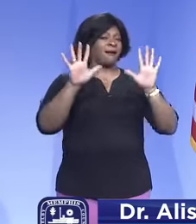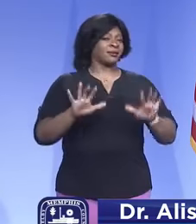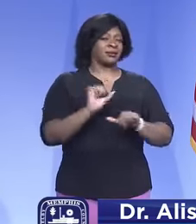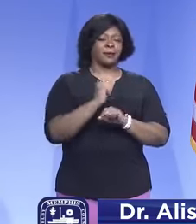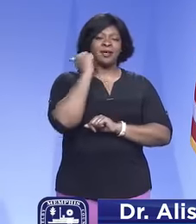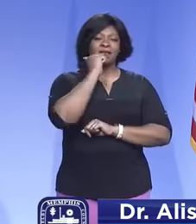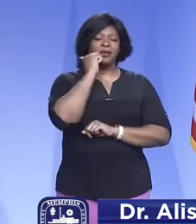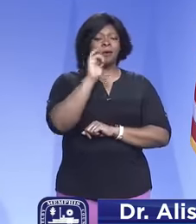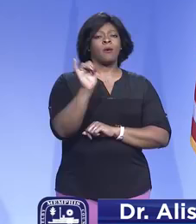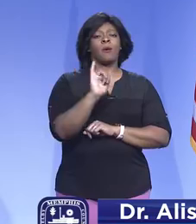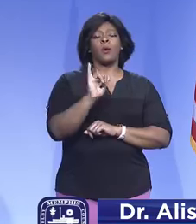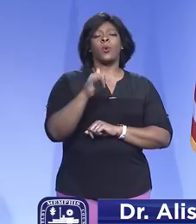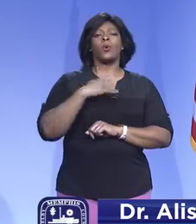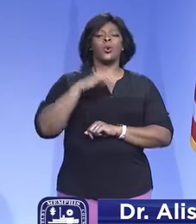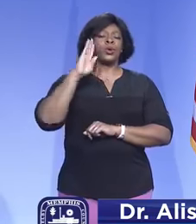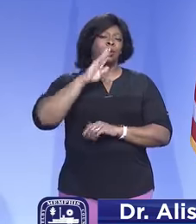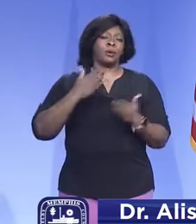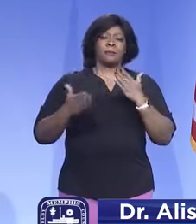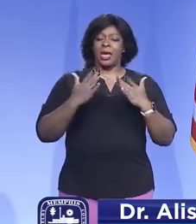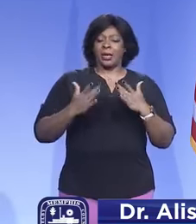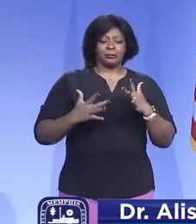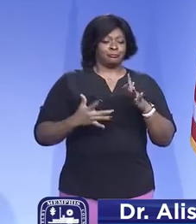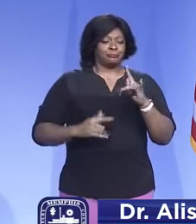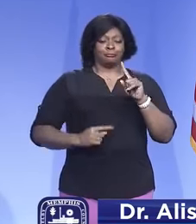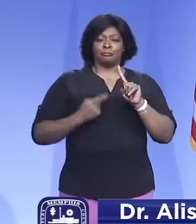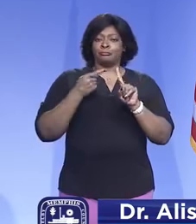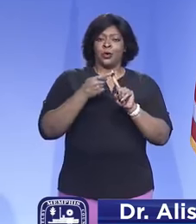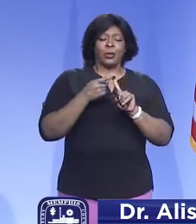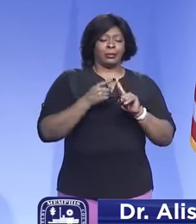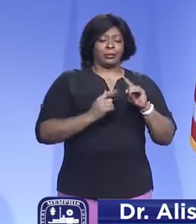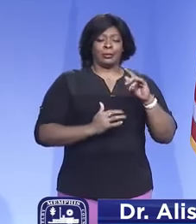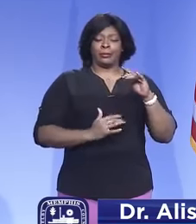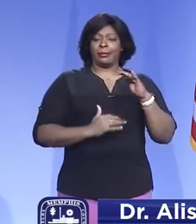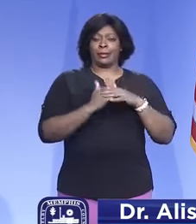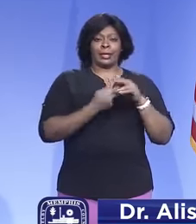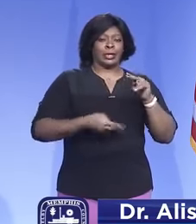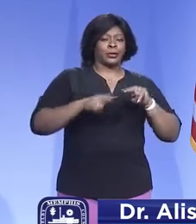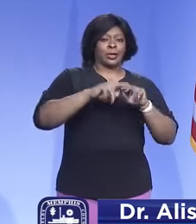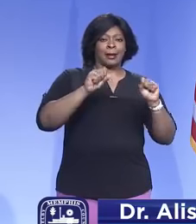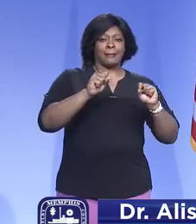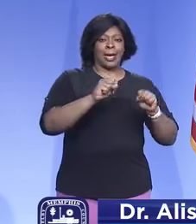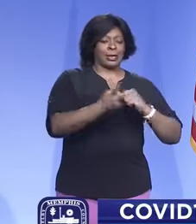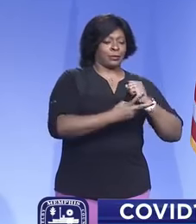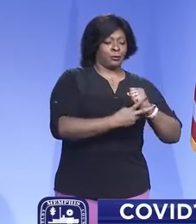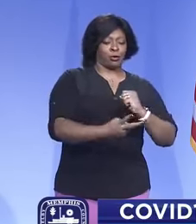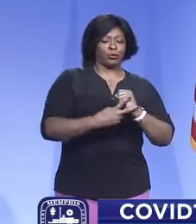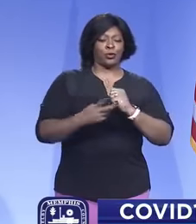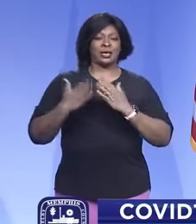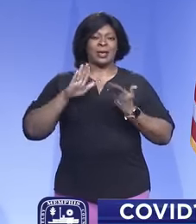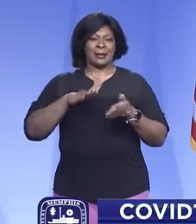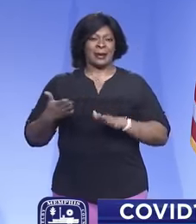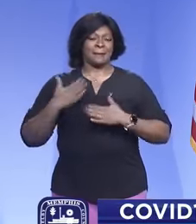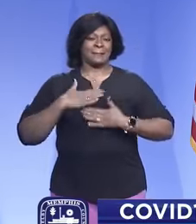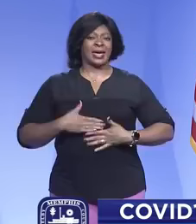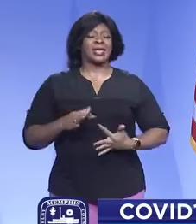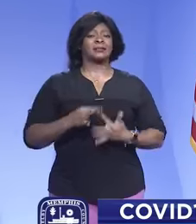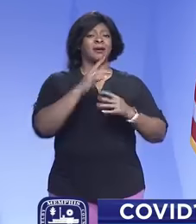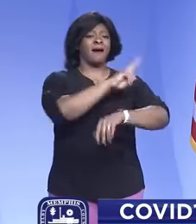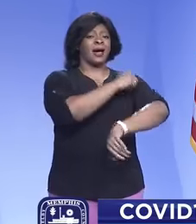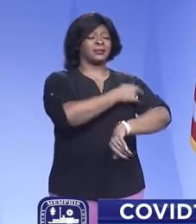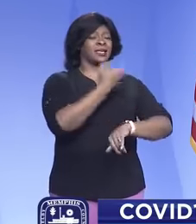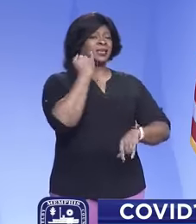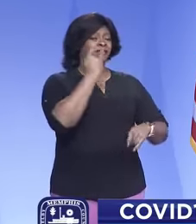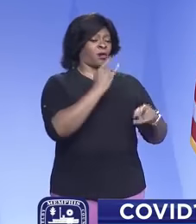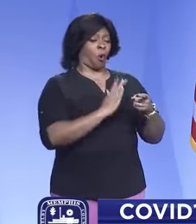day, but we also knew that we might reach a point that we needed increased capacity, particularly for the hospitals if there